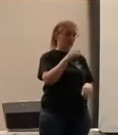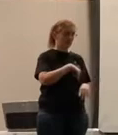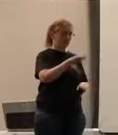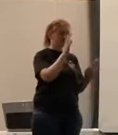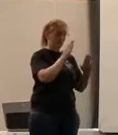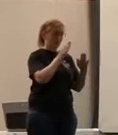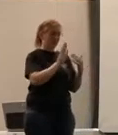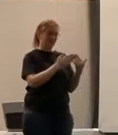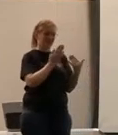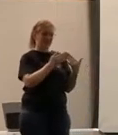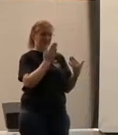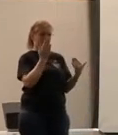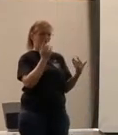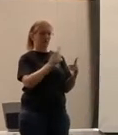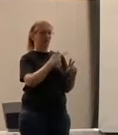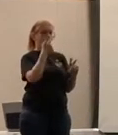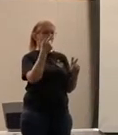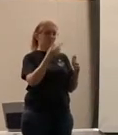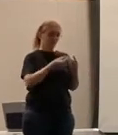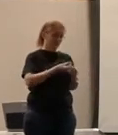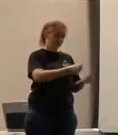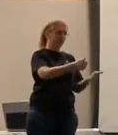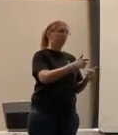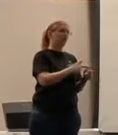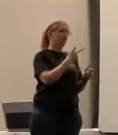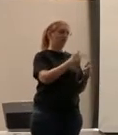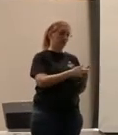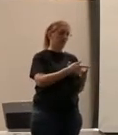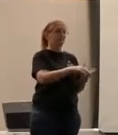is easier to get through on Easy Street.